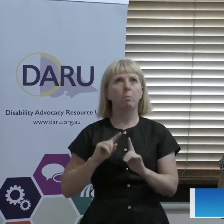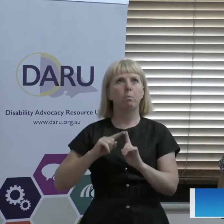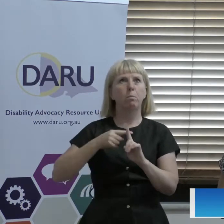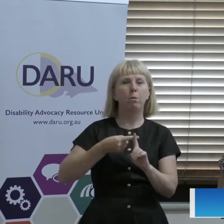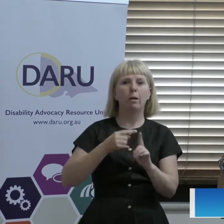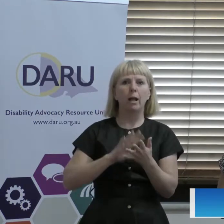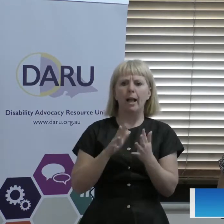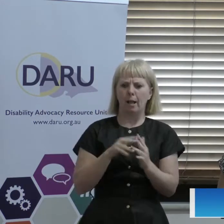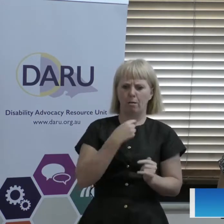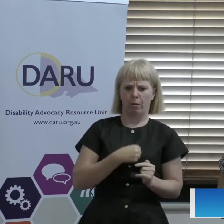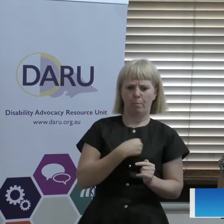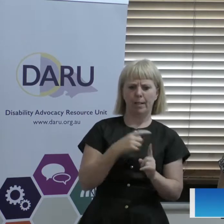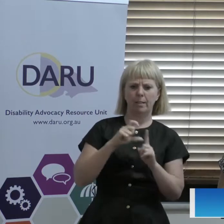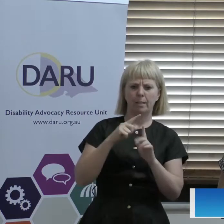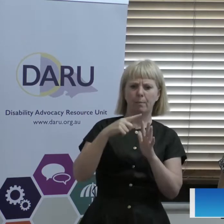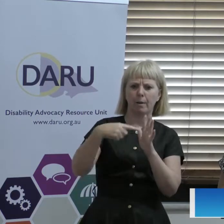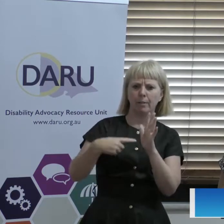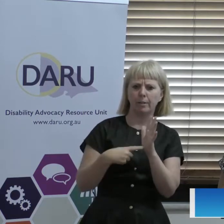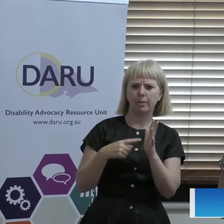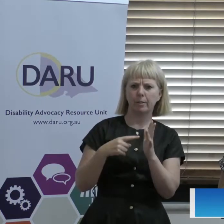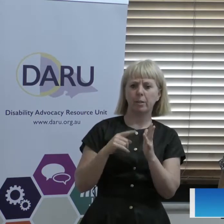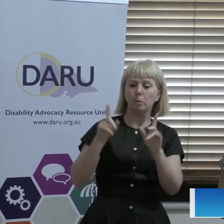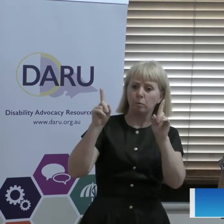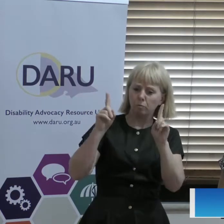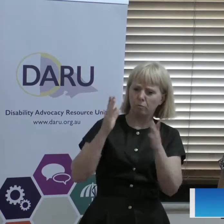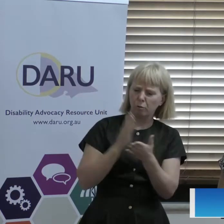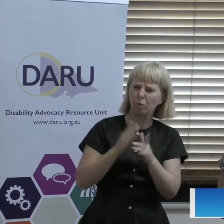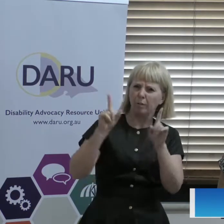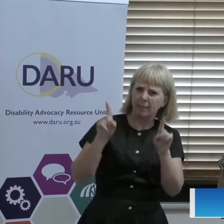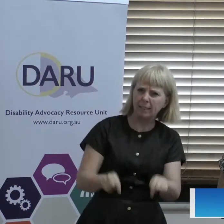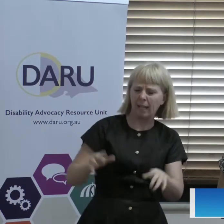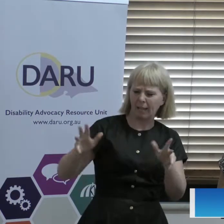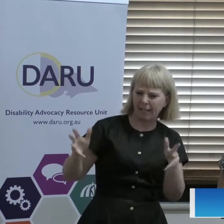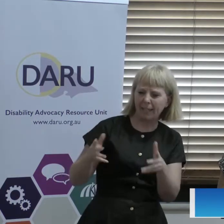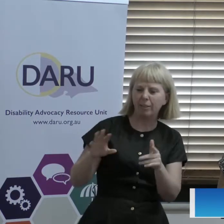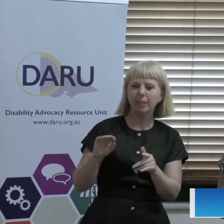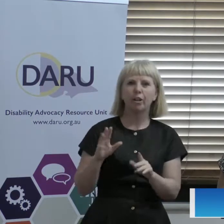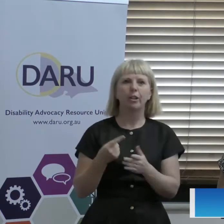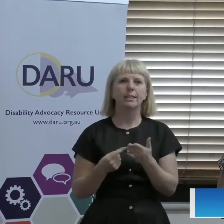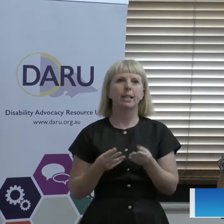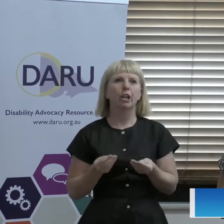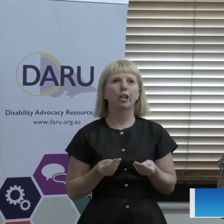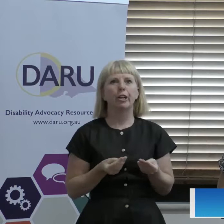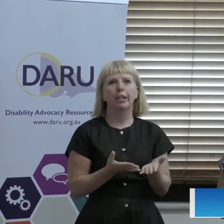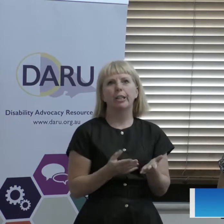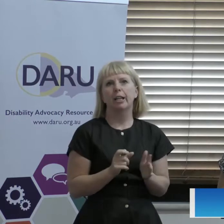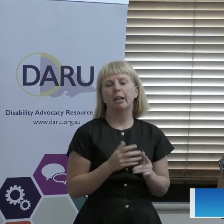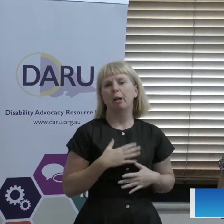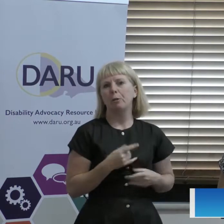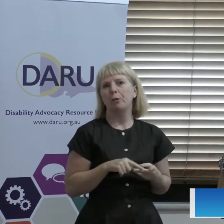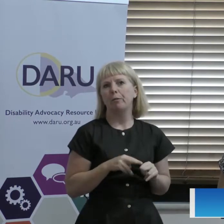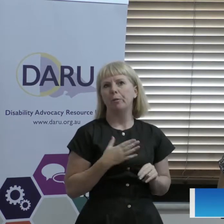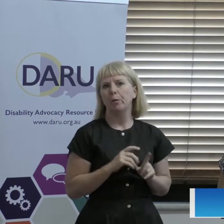committed are the department to actually start encouraging, strongly encouraging, not just go, well, here it is, you know, you can do it whether you want to or